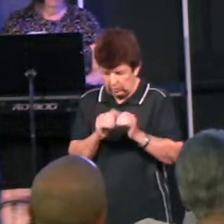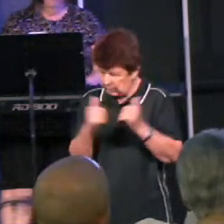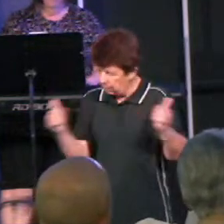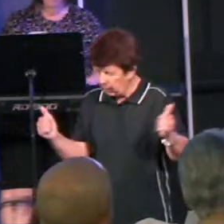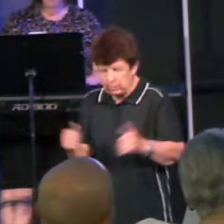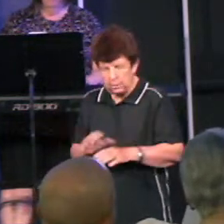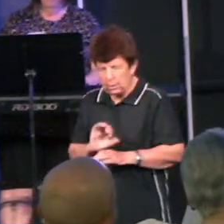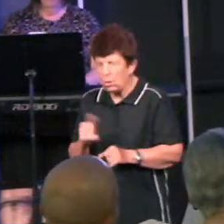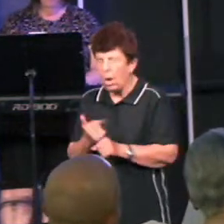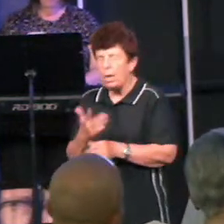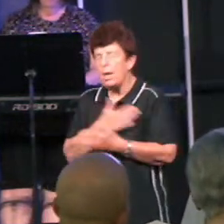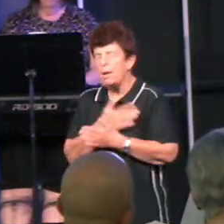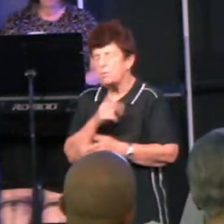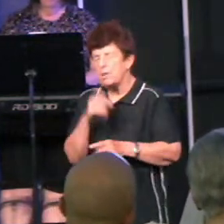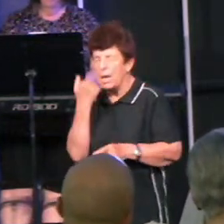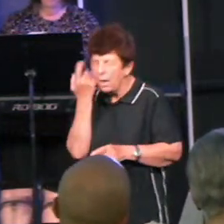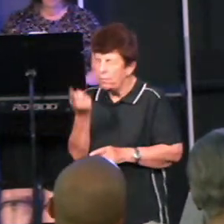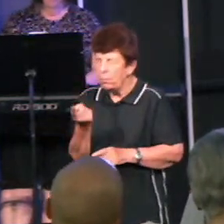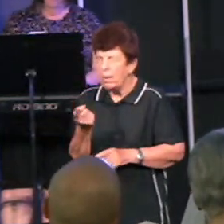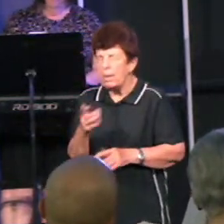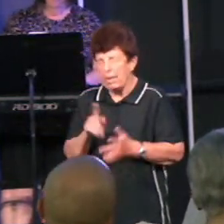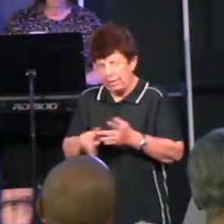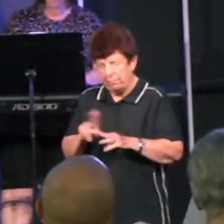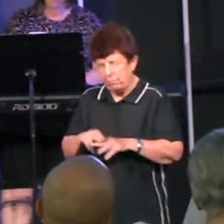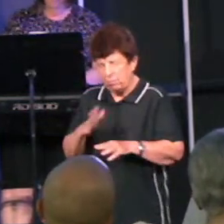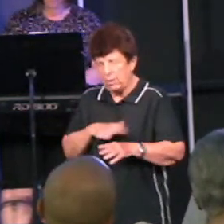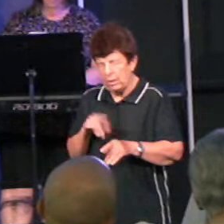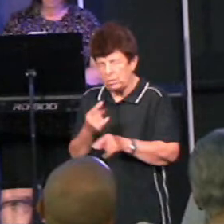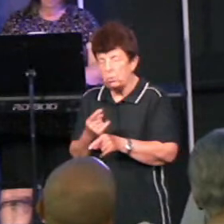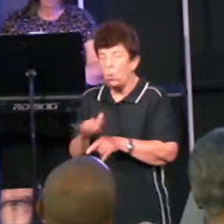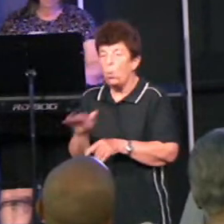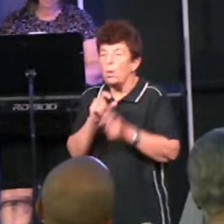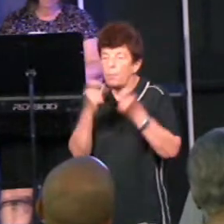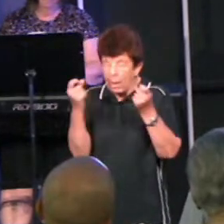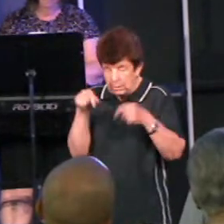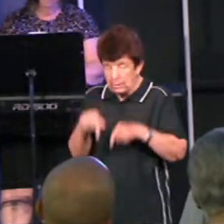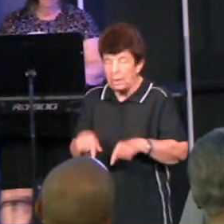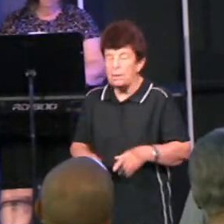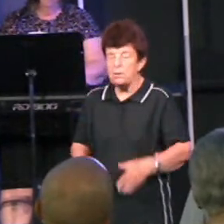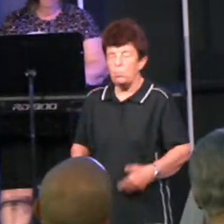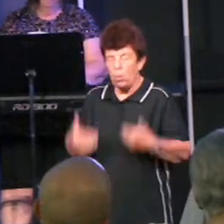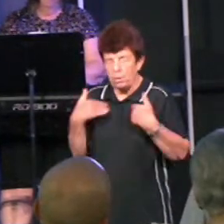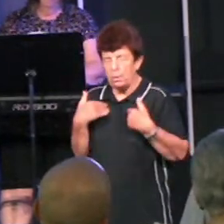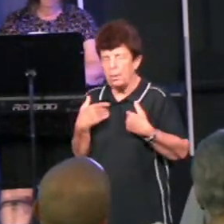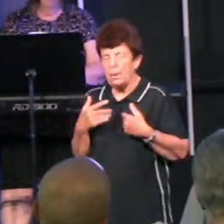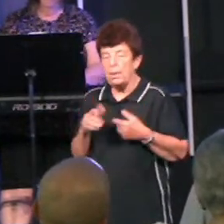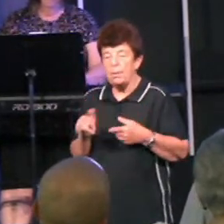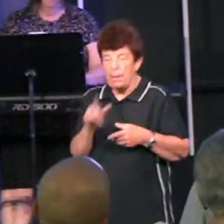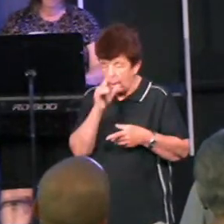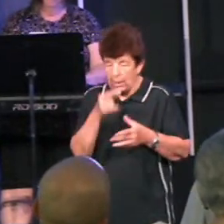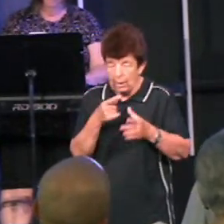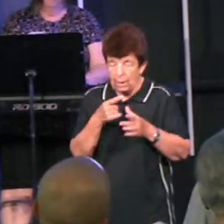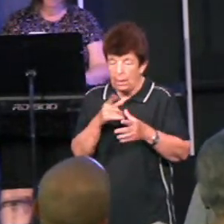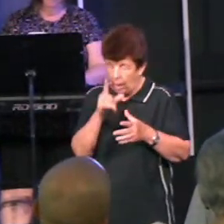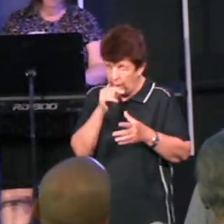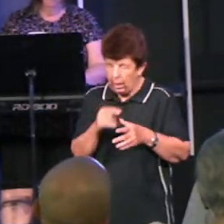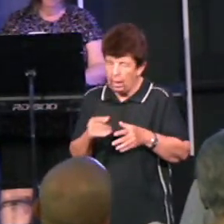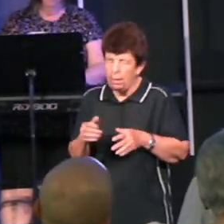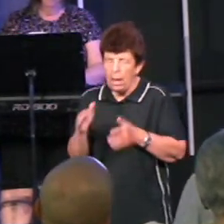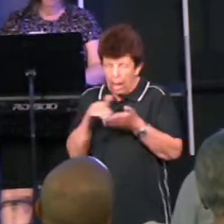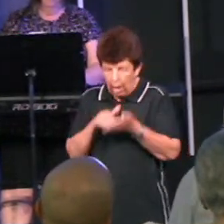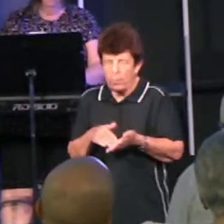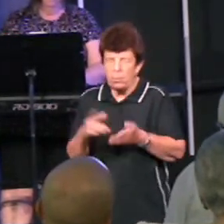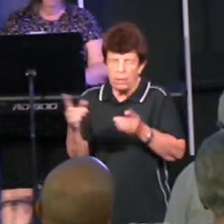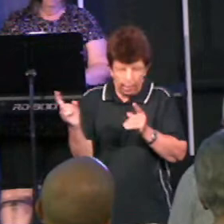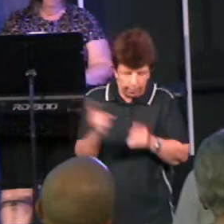all. And if you need to talk through that, all of our pastors are here this morning and they can just draw you closer